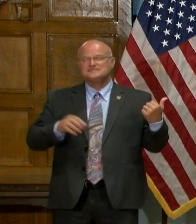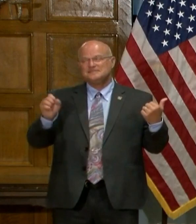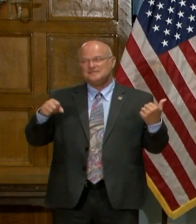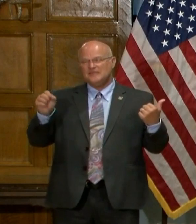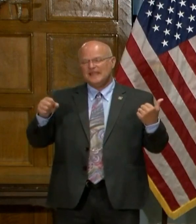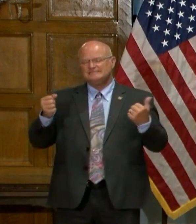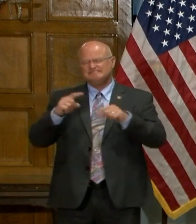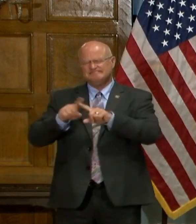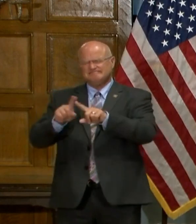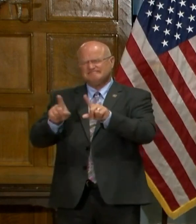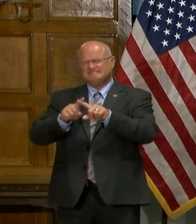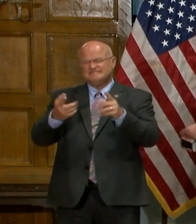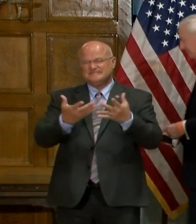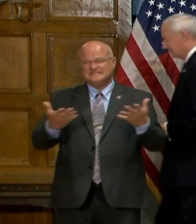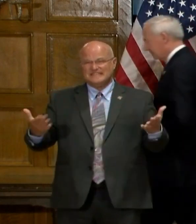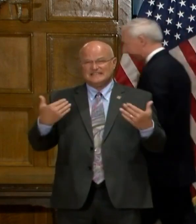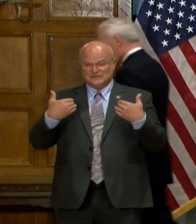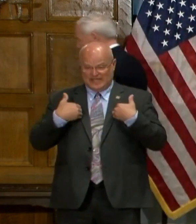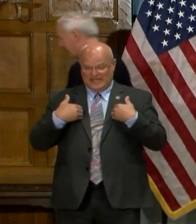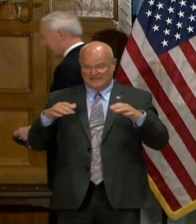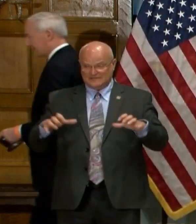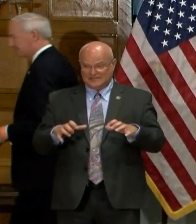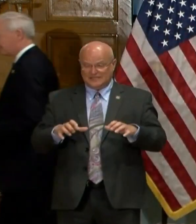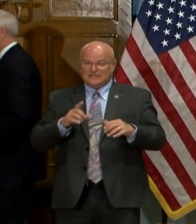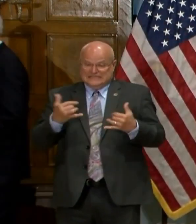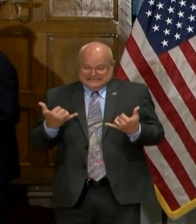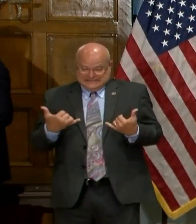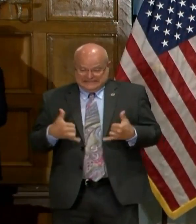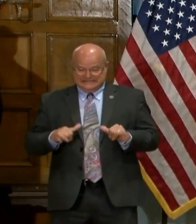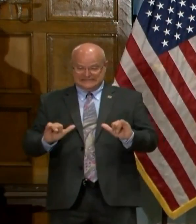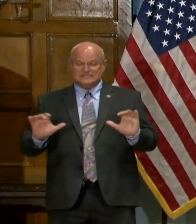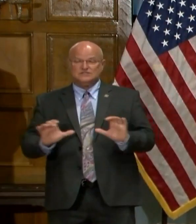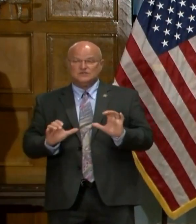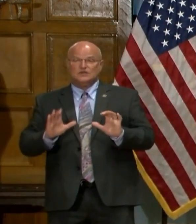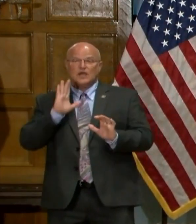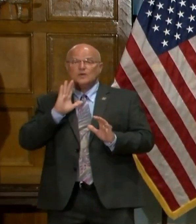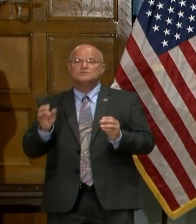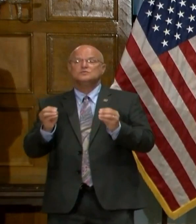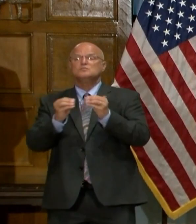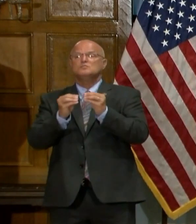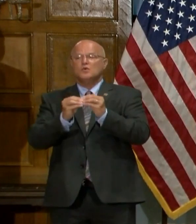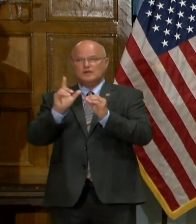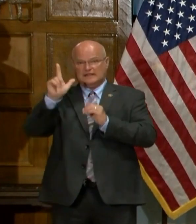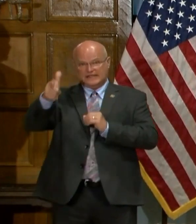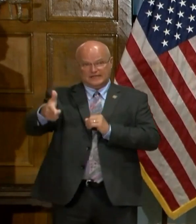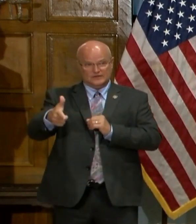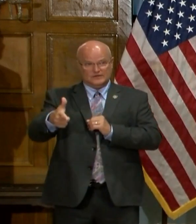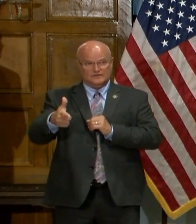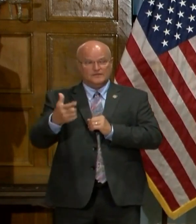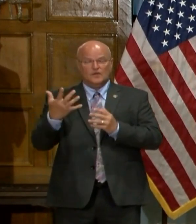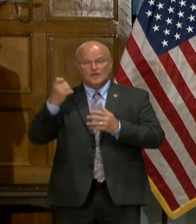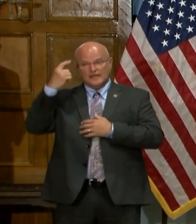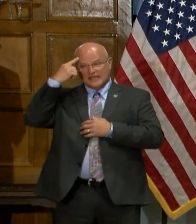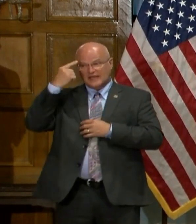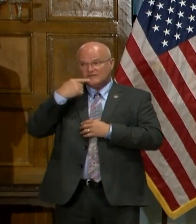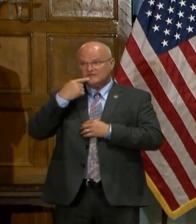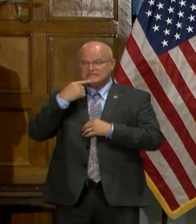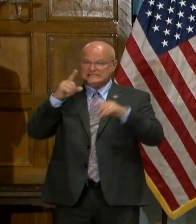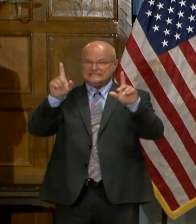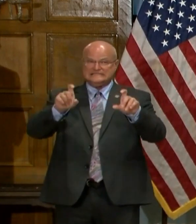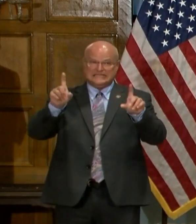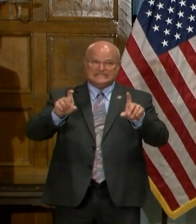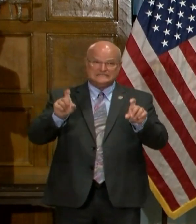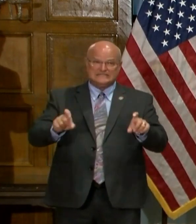Yes, there's a number of things that we have done, are doing, and will do more of. One, as the governor's mentioned, is